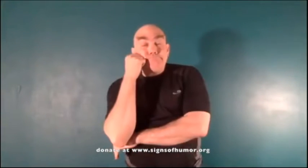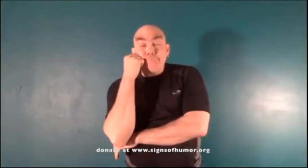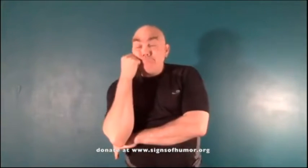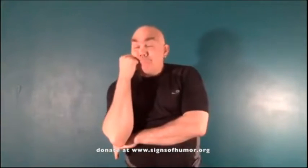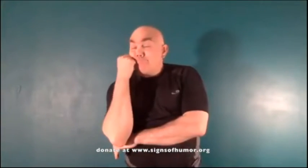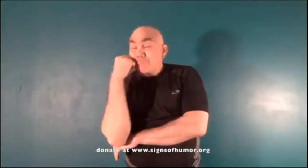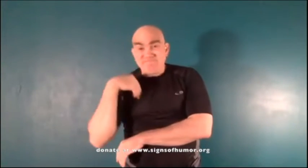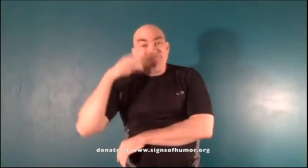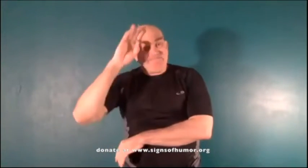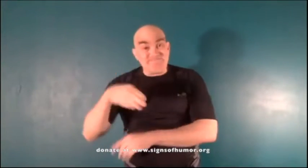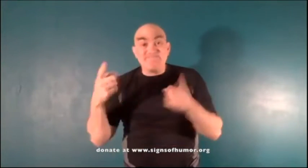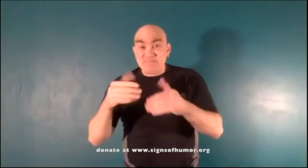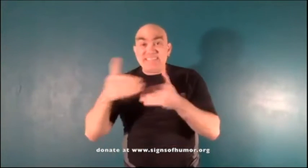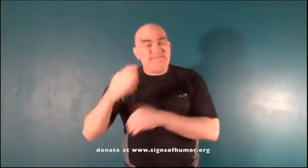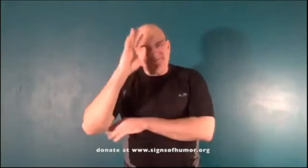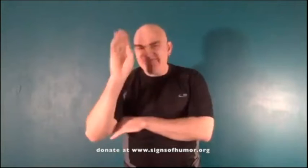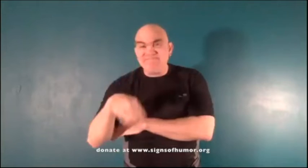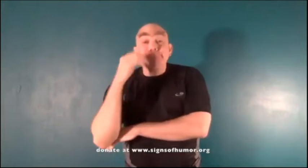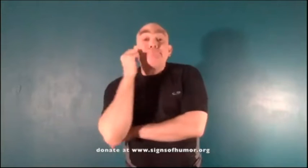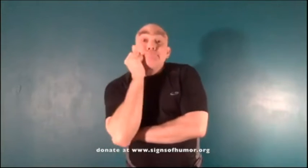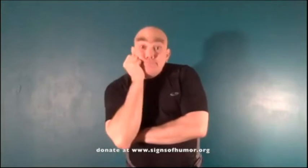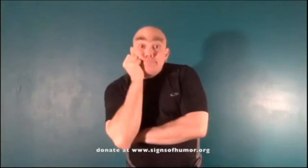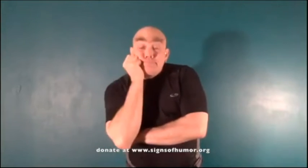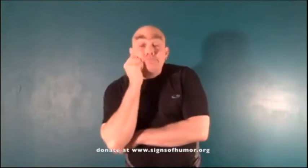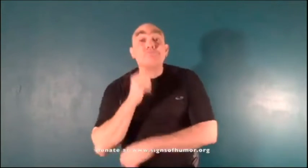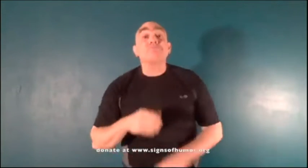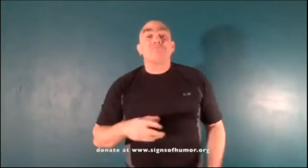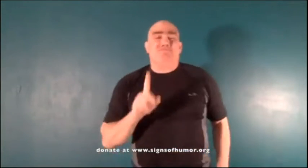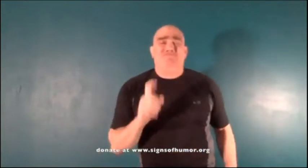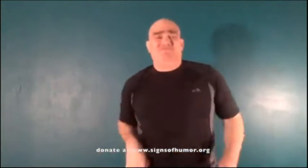And I would just watch, knowing what was about to happen.